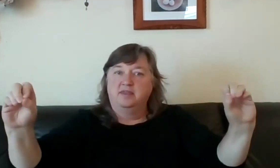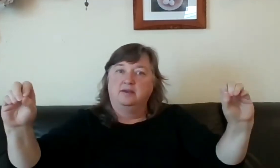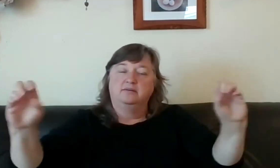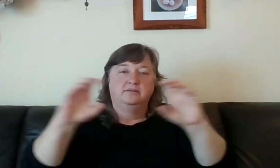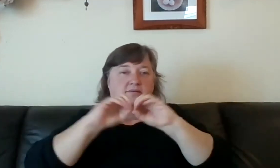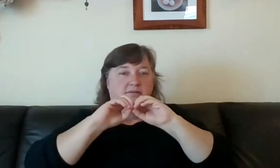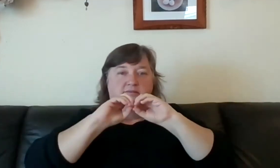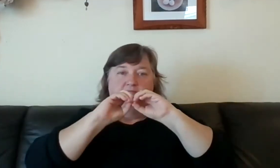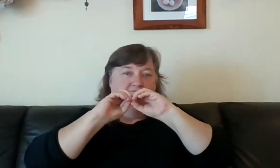Nothing.